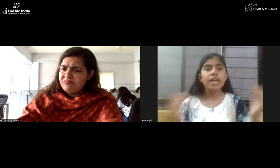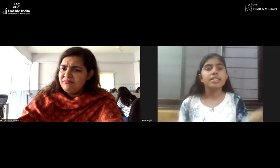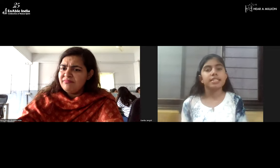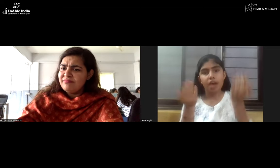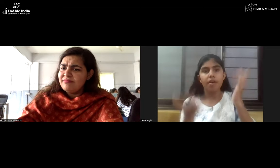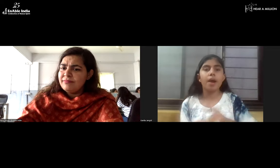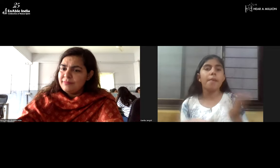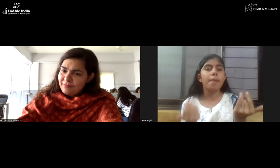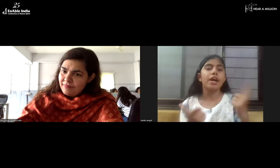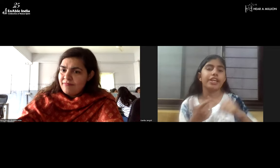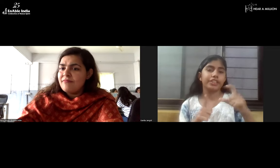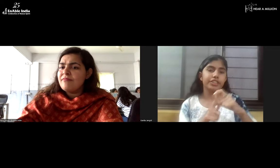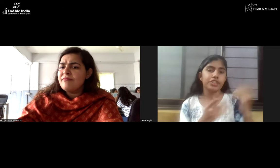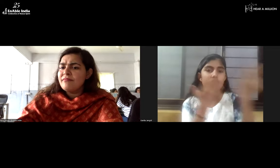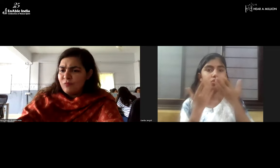So now,